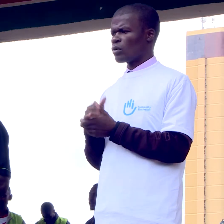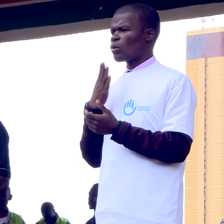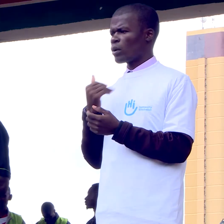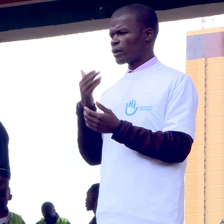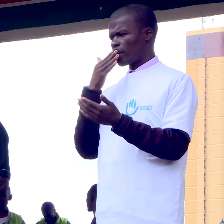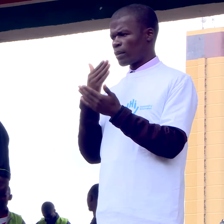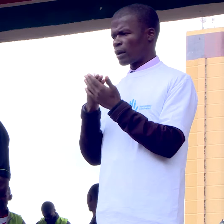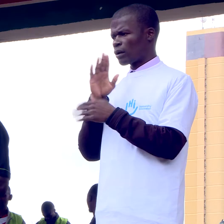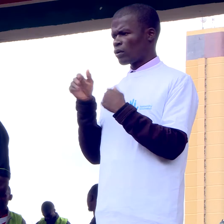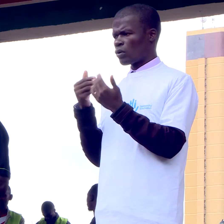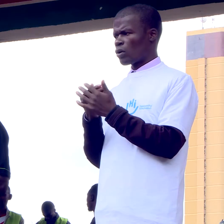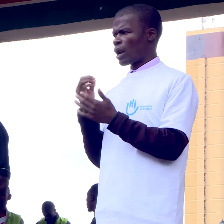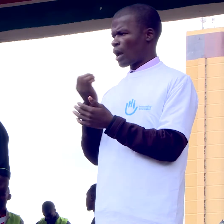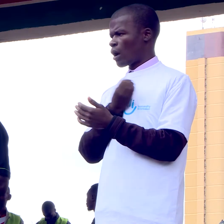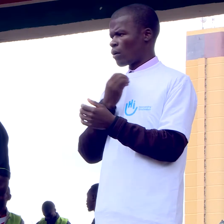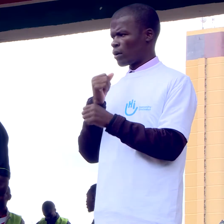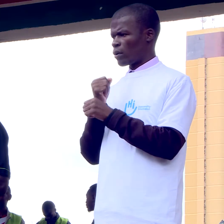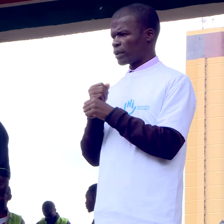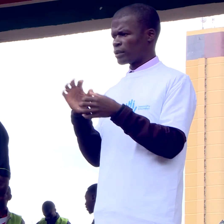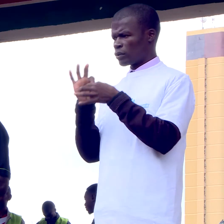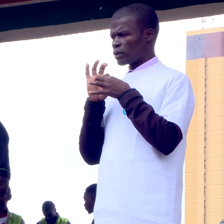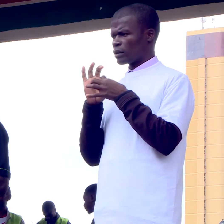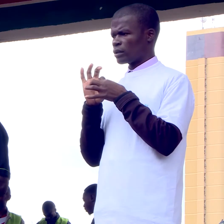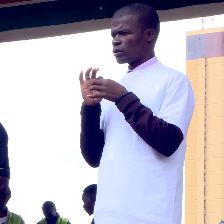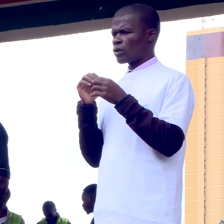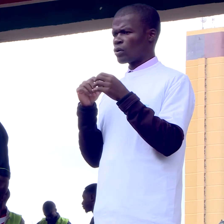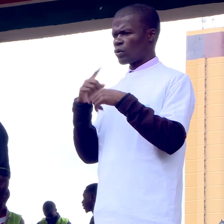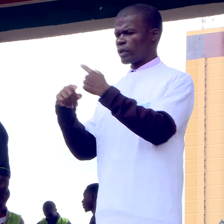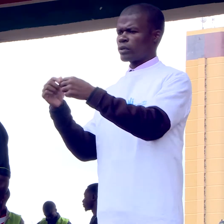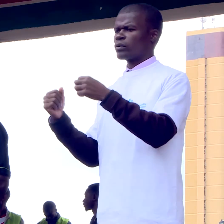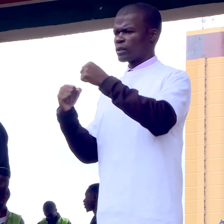thank all our stakeholders and partners for their continued support.